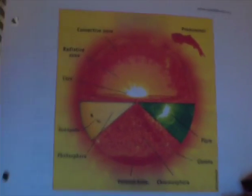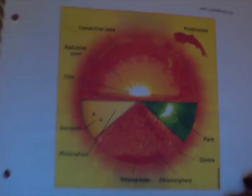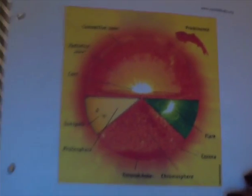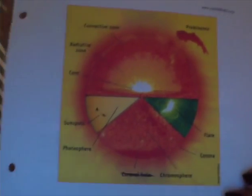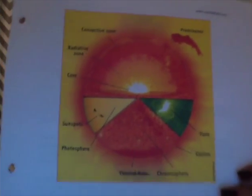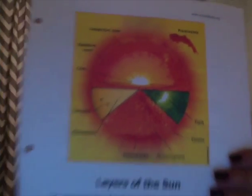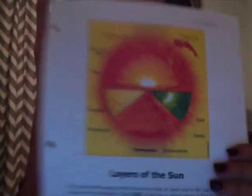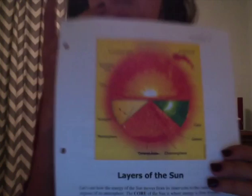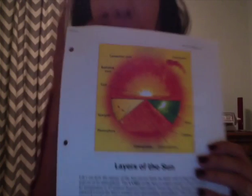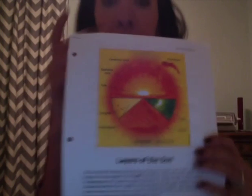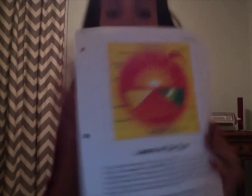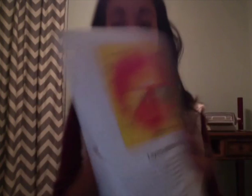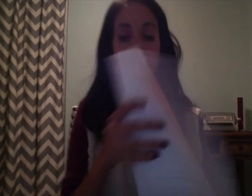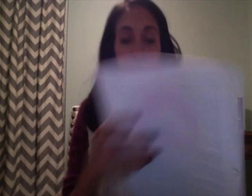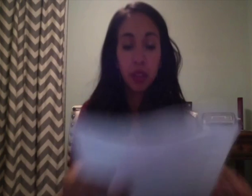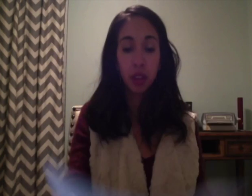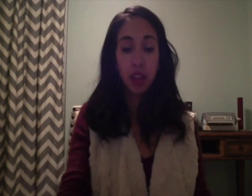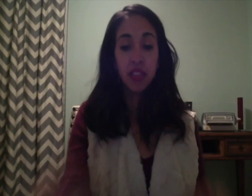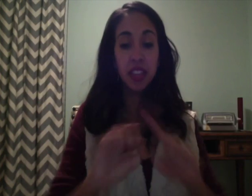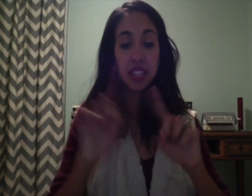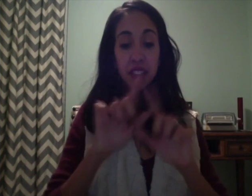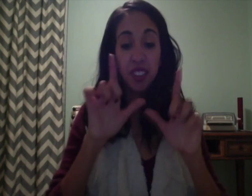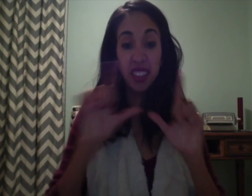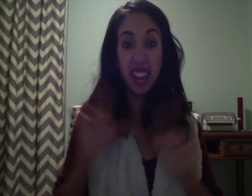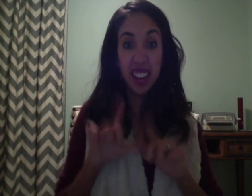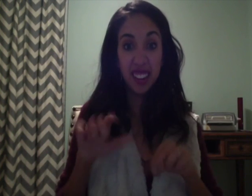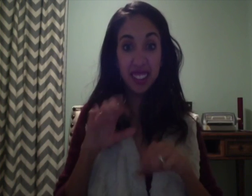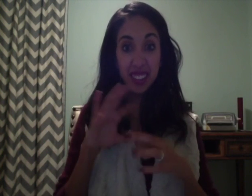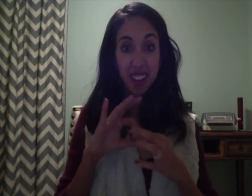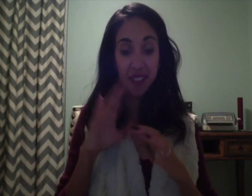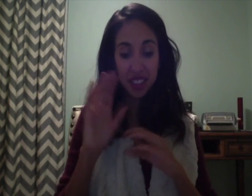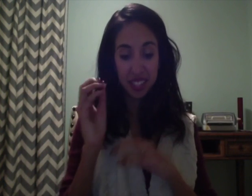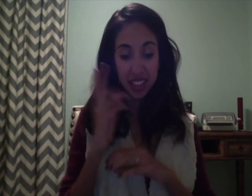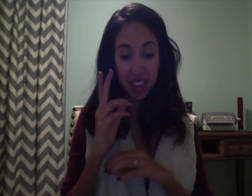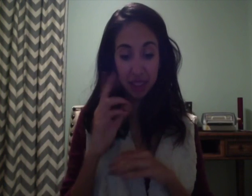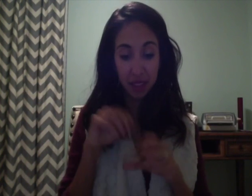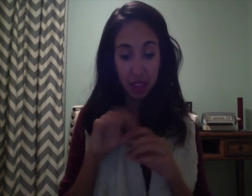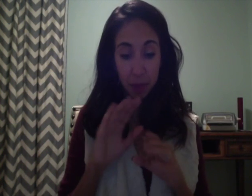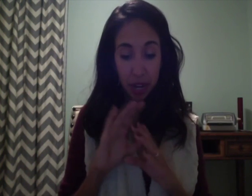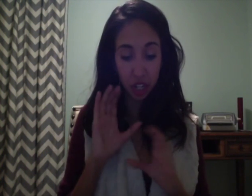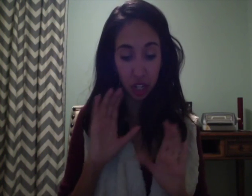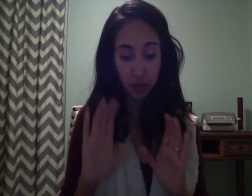Do you see the different layers of the sun in the picture?